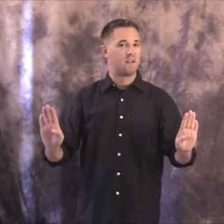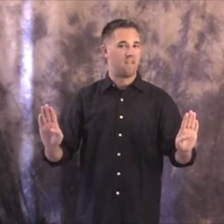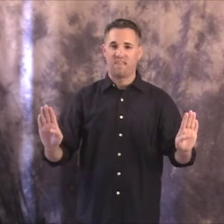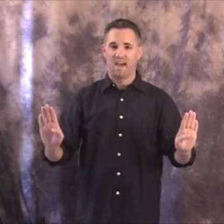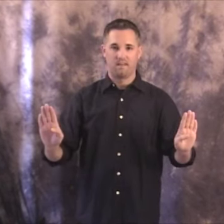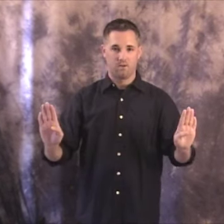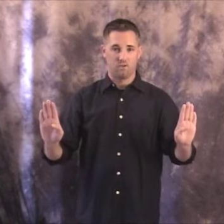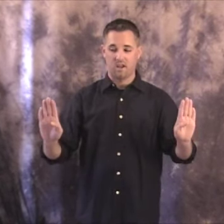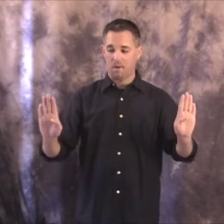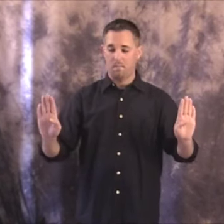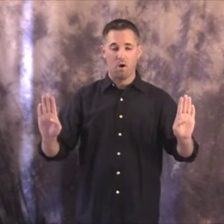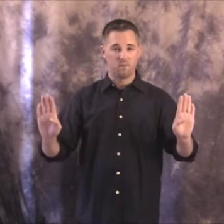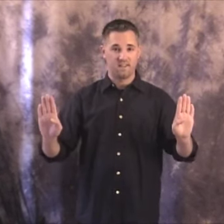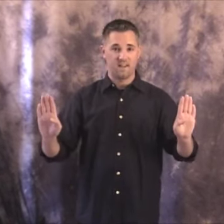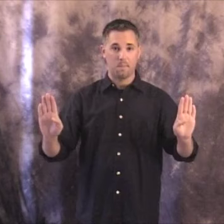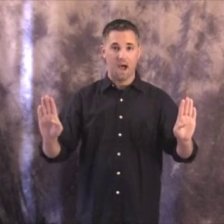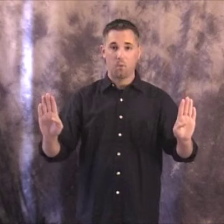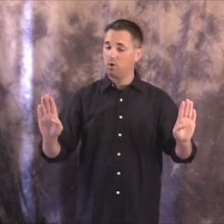not that. Notice how my palms ended up outward,